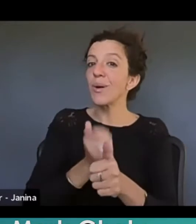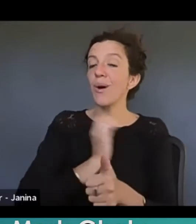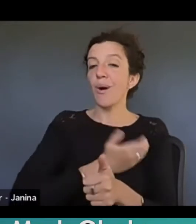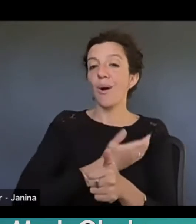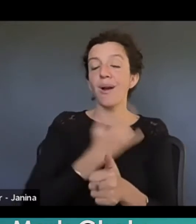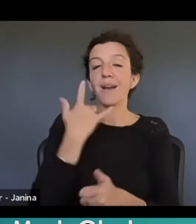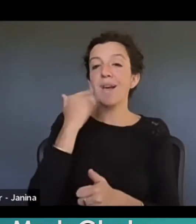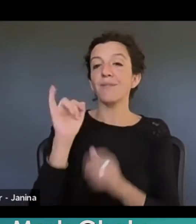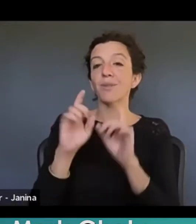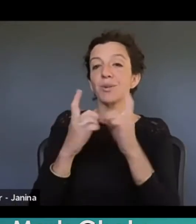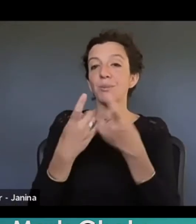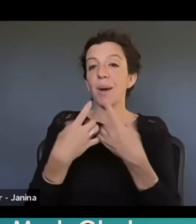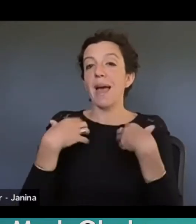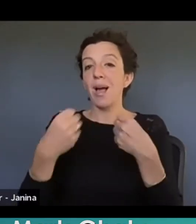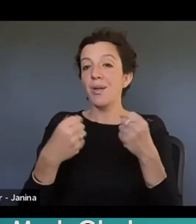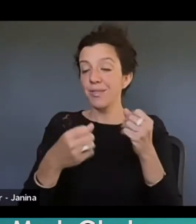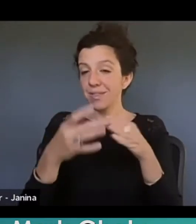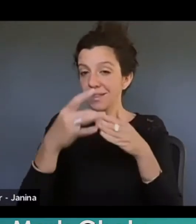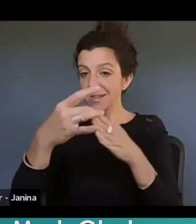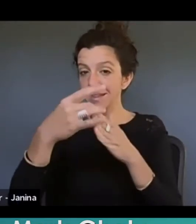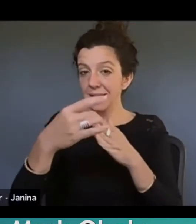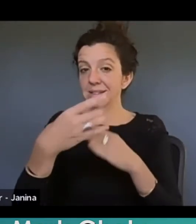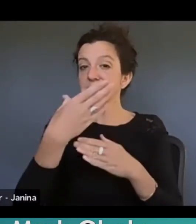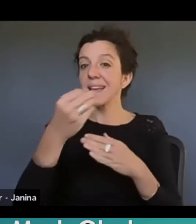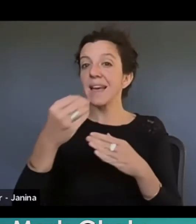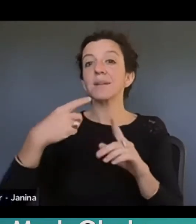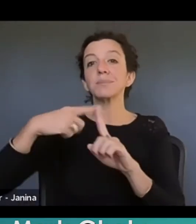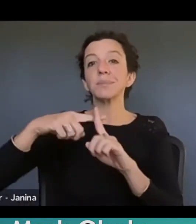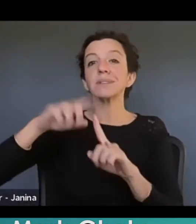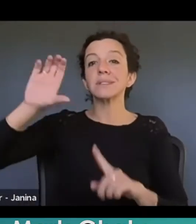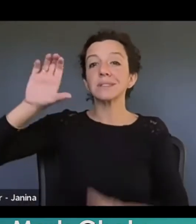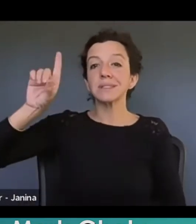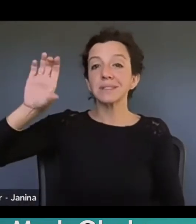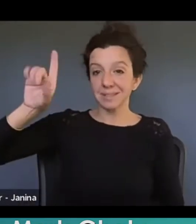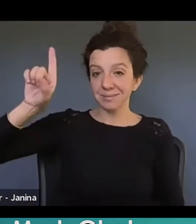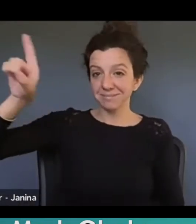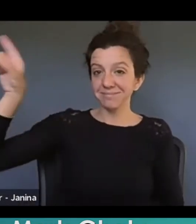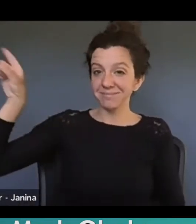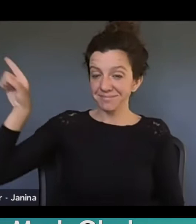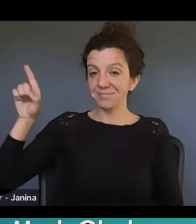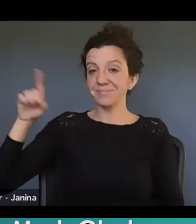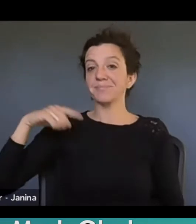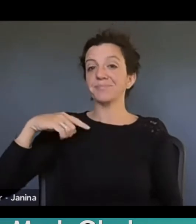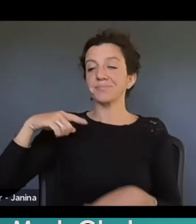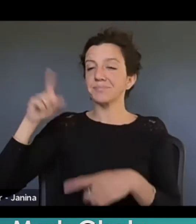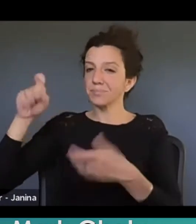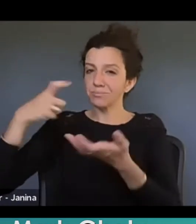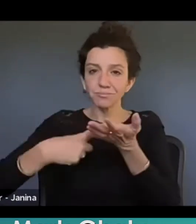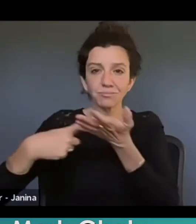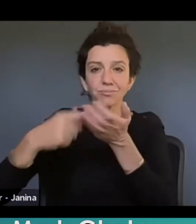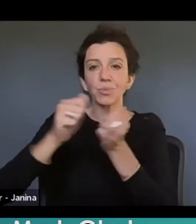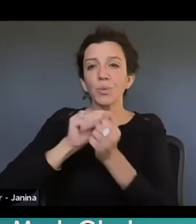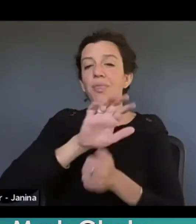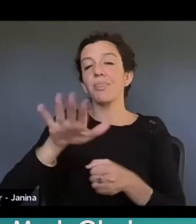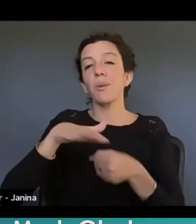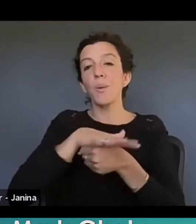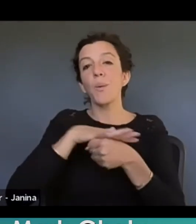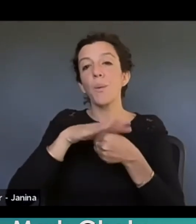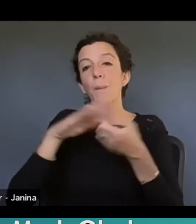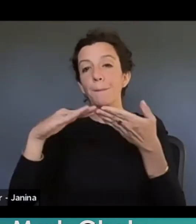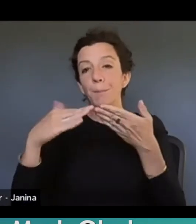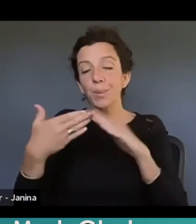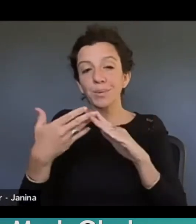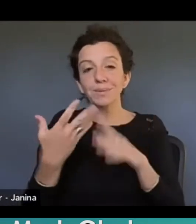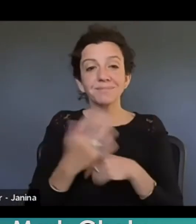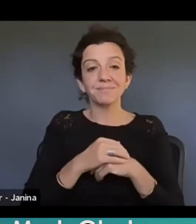as well as any other public health guidance from the CDC and elsewhere. They need to be consulting with their local communities, which may include staff,